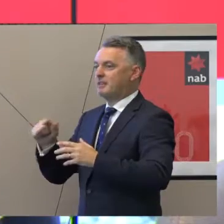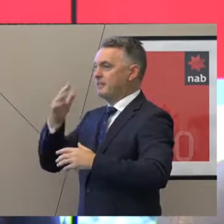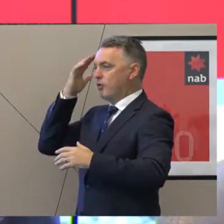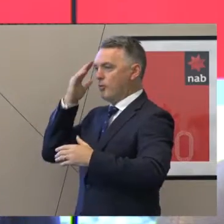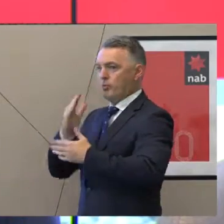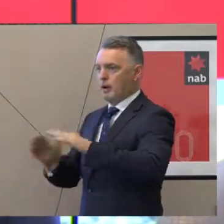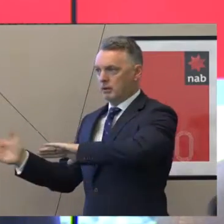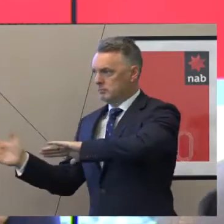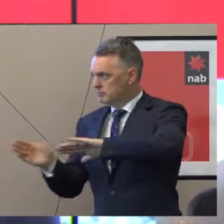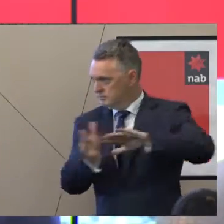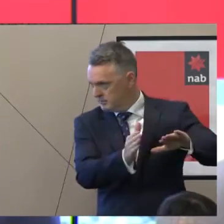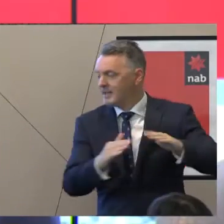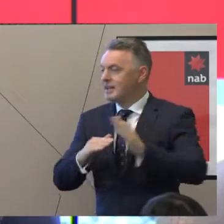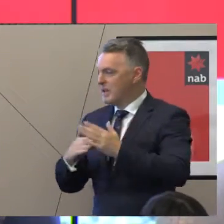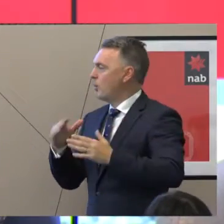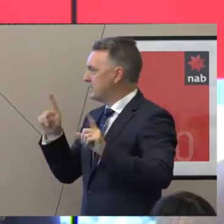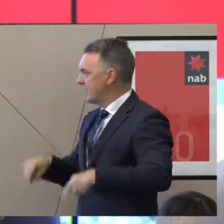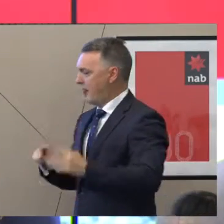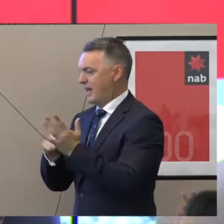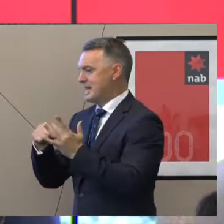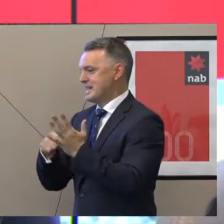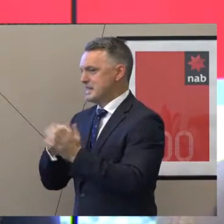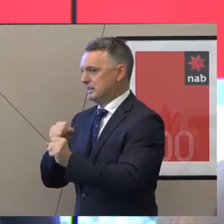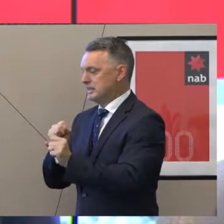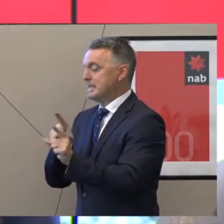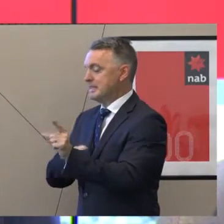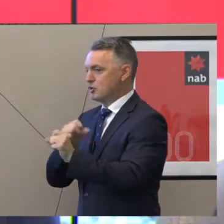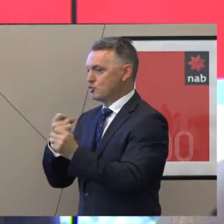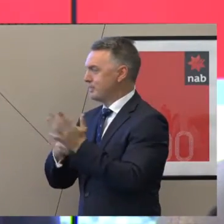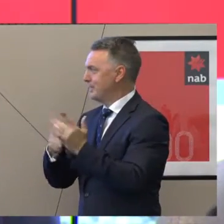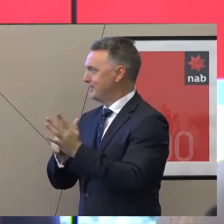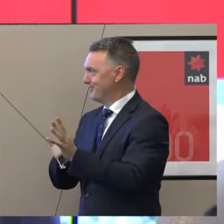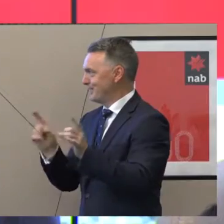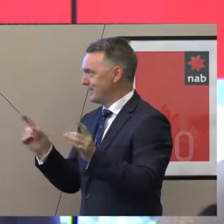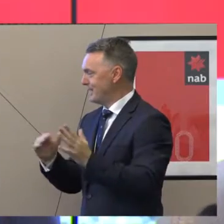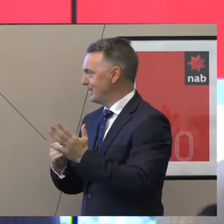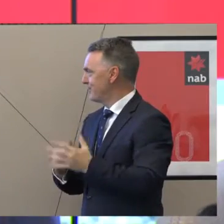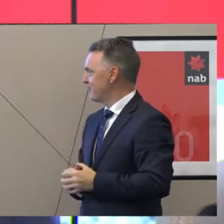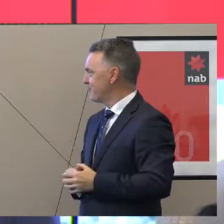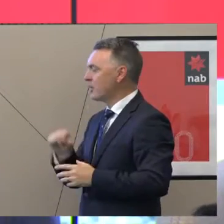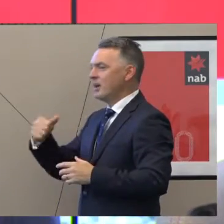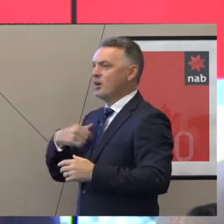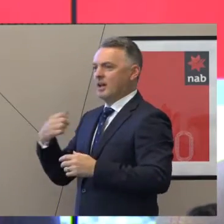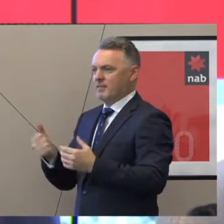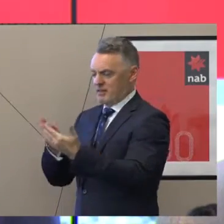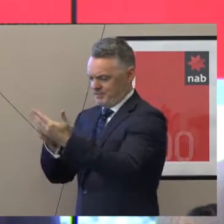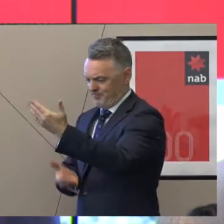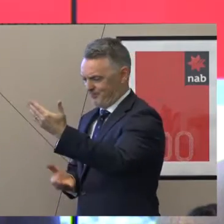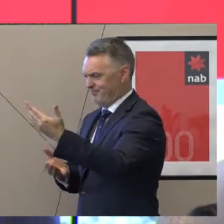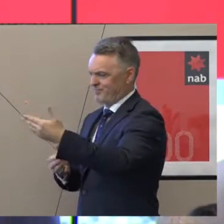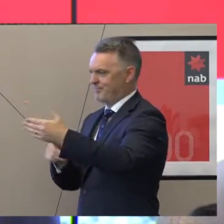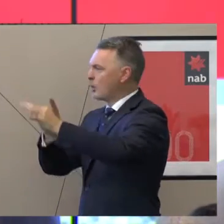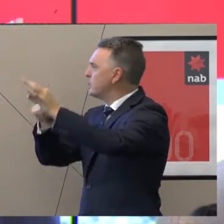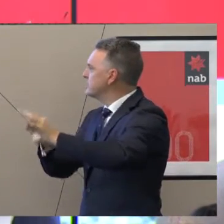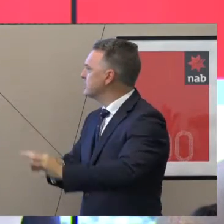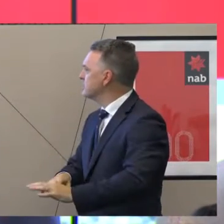over. We get into the meaty, nitty-gritty part of what we have. And what I did was I put forward a series of